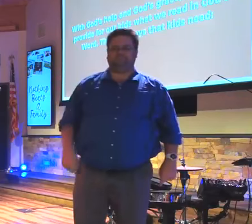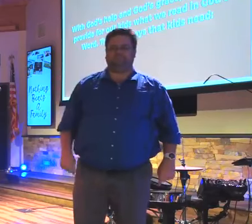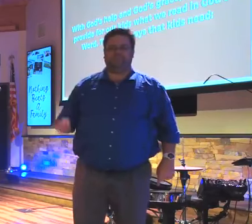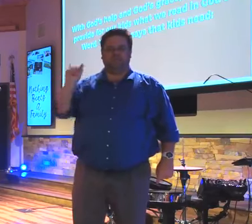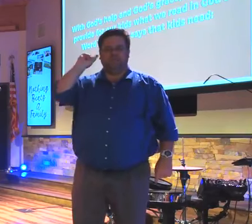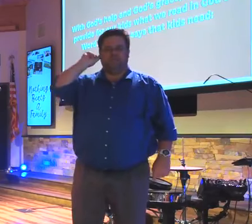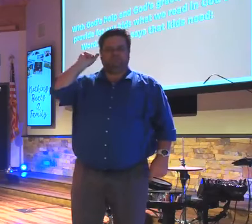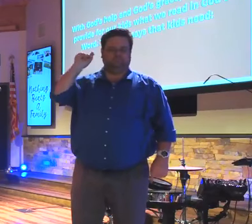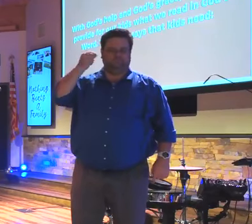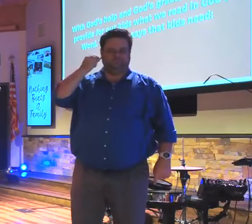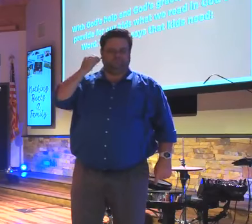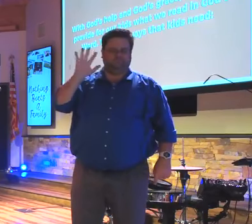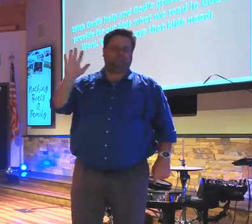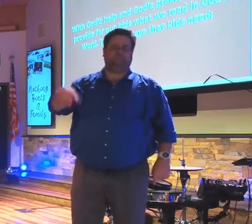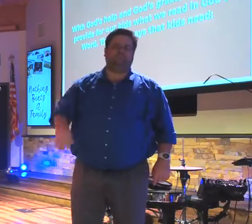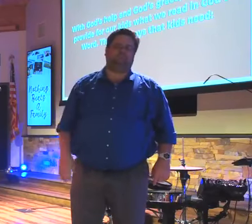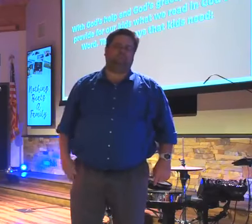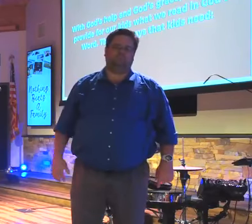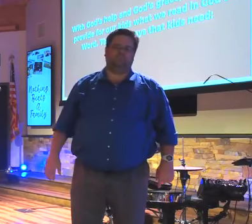number one, you might have kids one day.